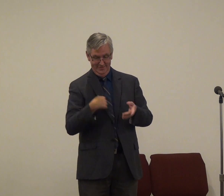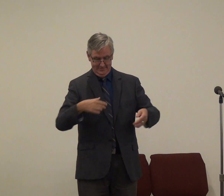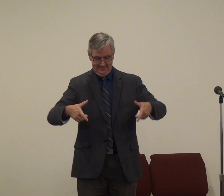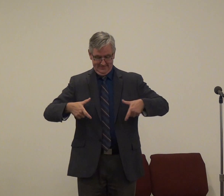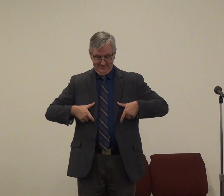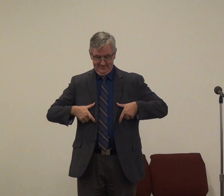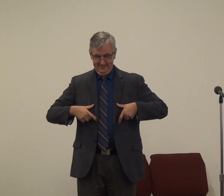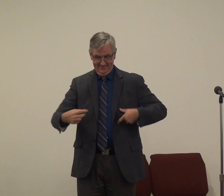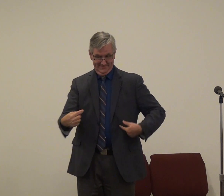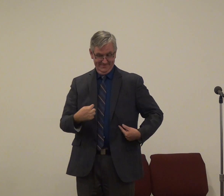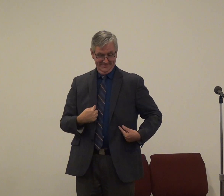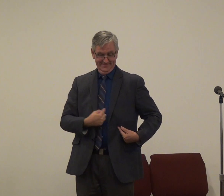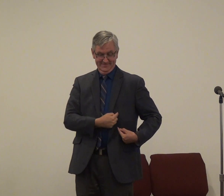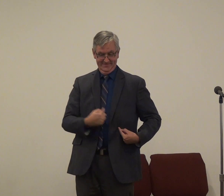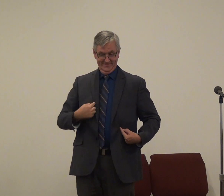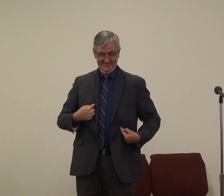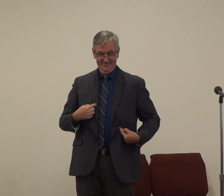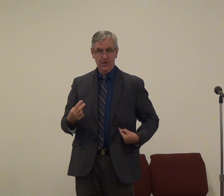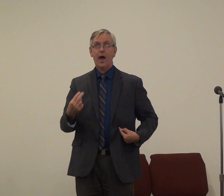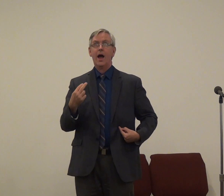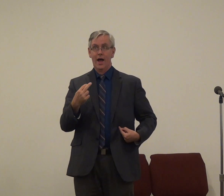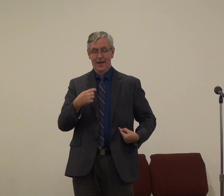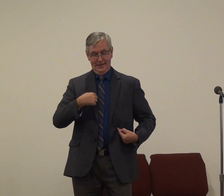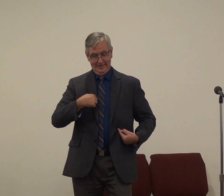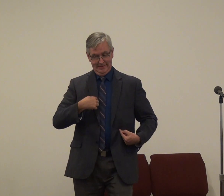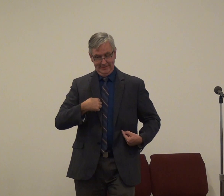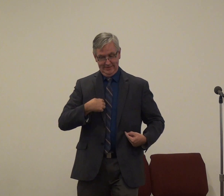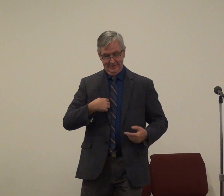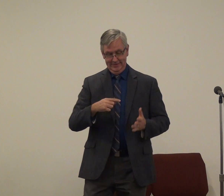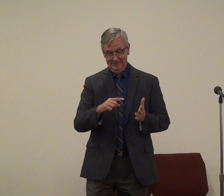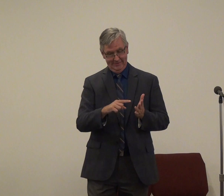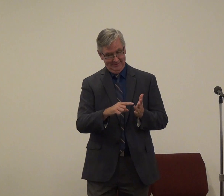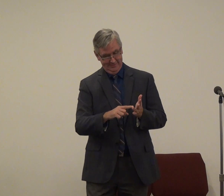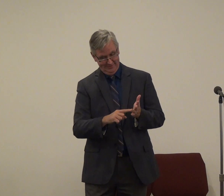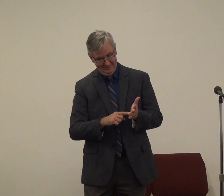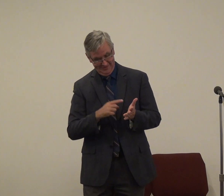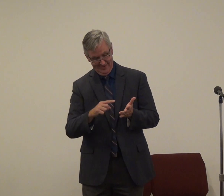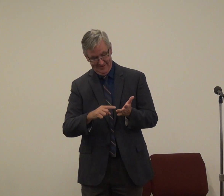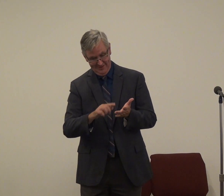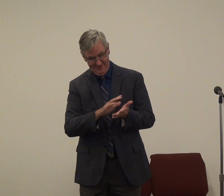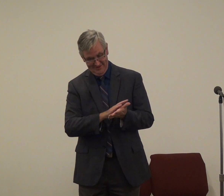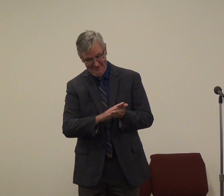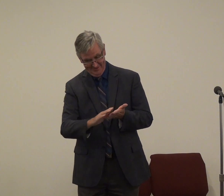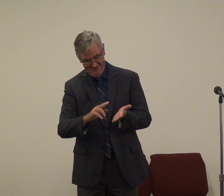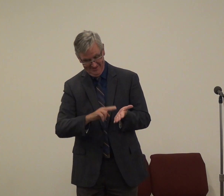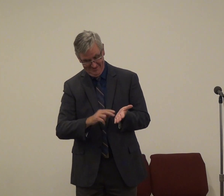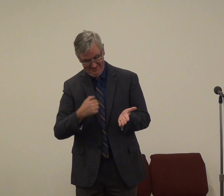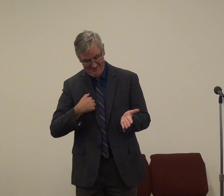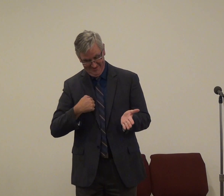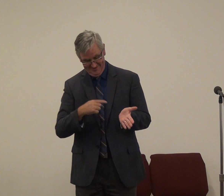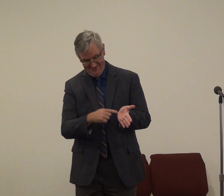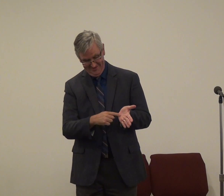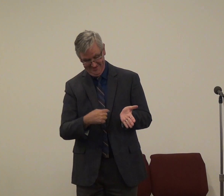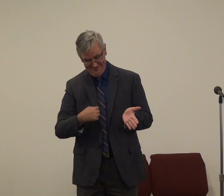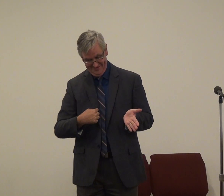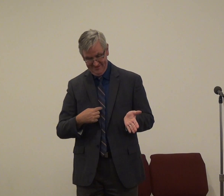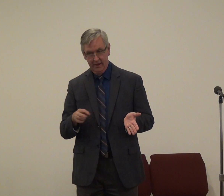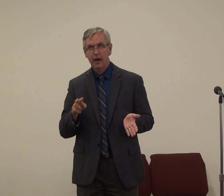I spelled out J-O-H-N and stuck that up, pinned that to my chest, and then I showed them how to spell it in